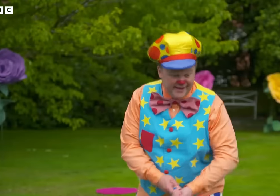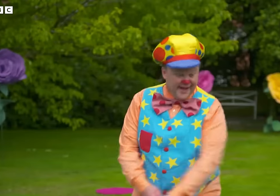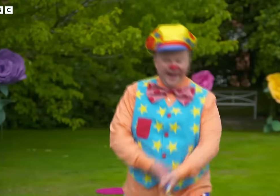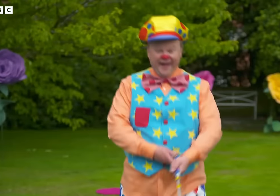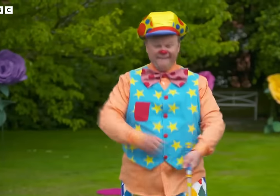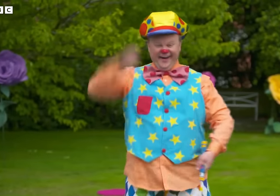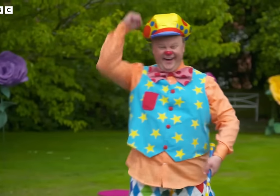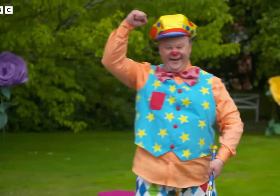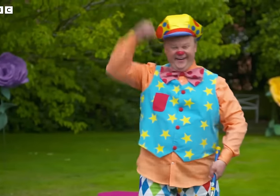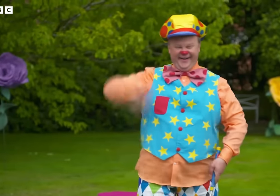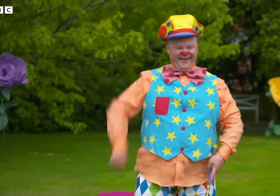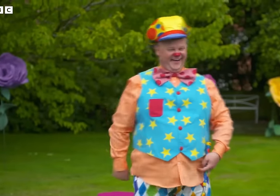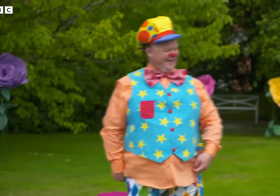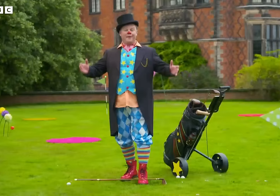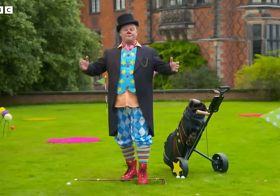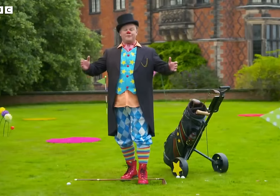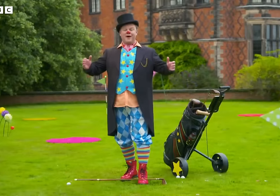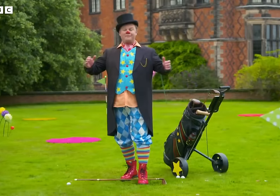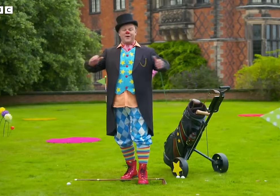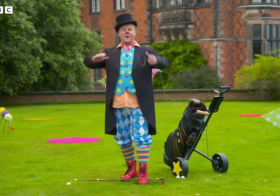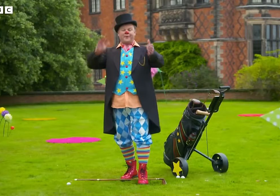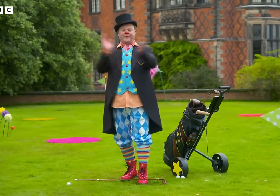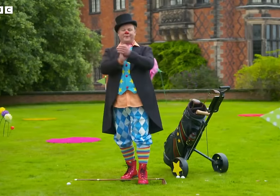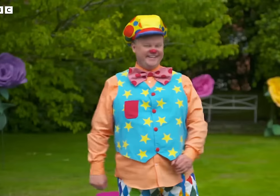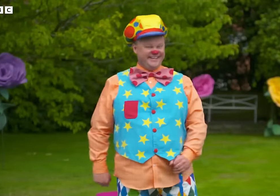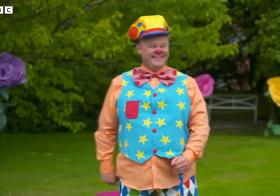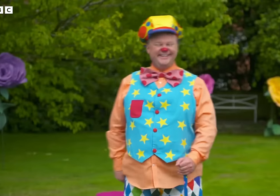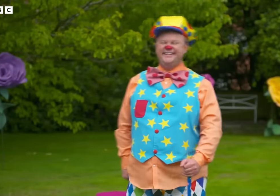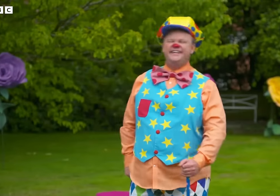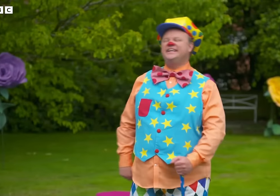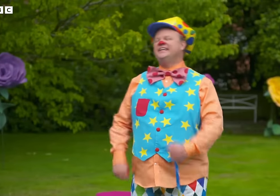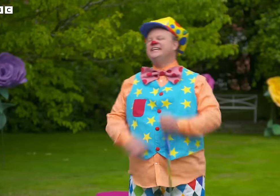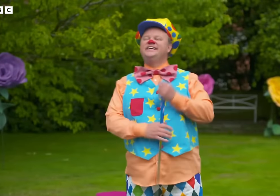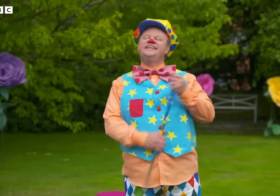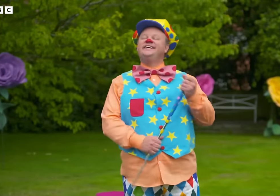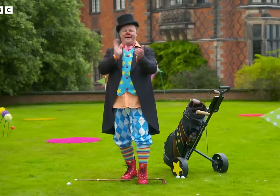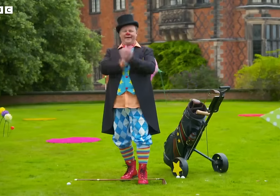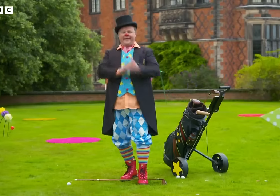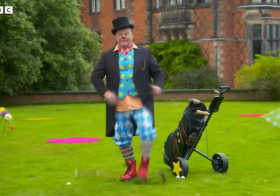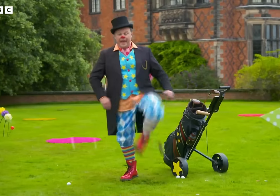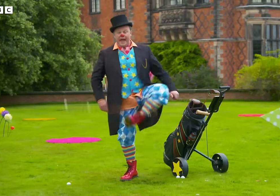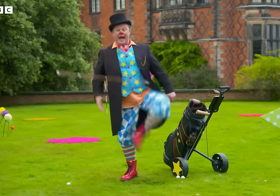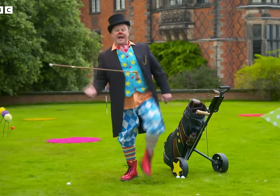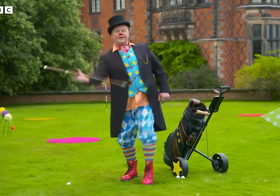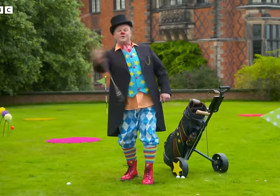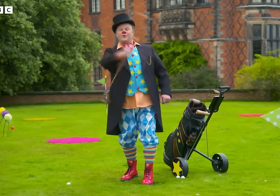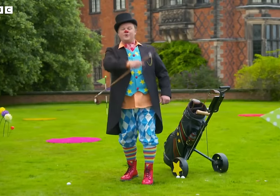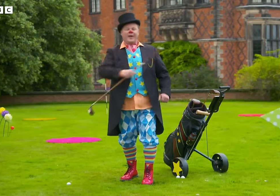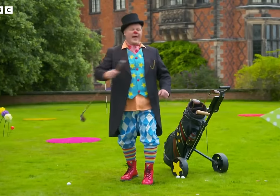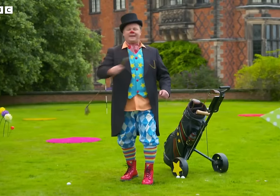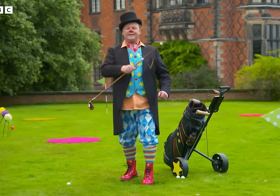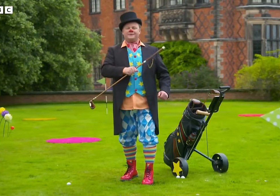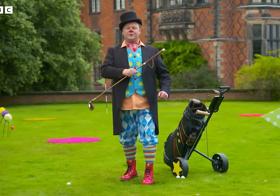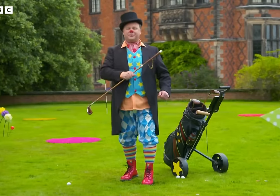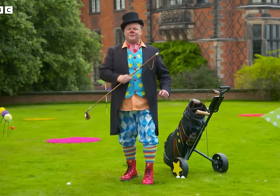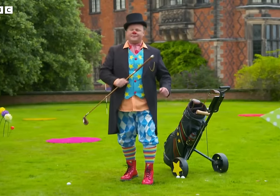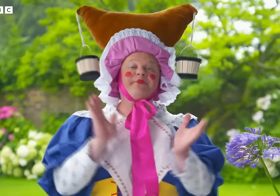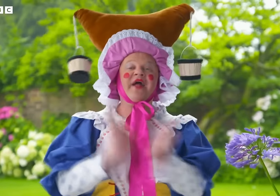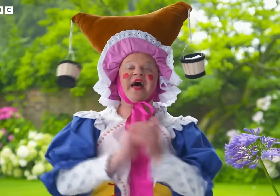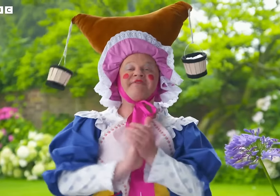Yes! Woohoo! Bravo! Well done, Mr. Tumble. I knew you had it in you.